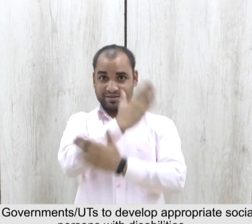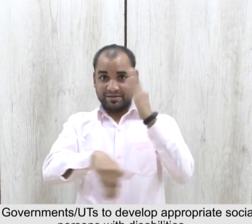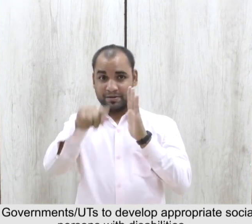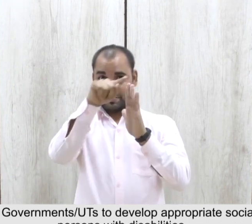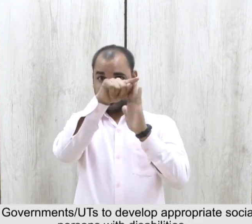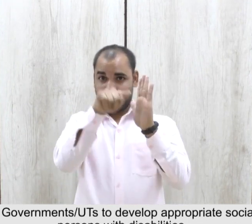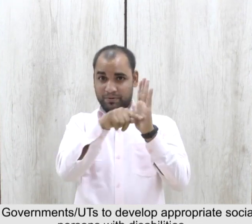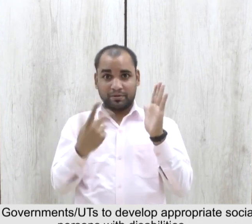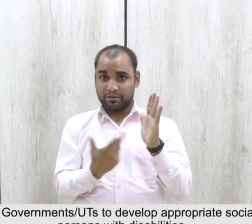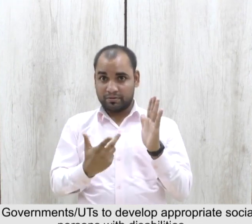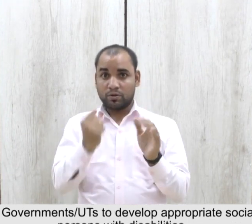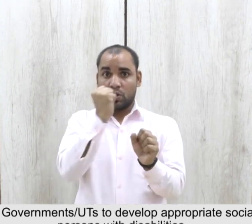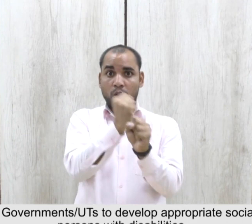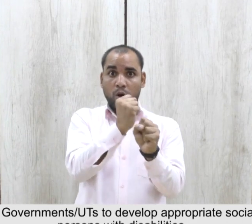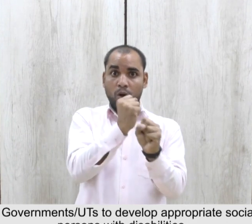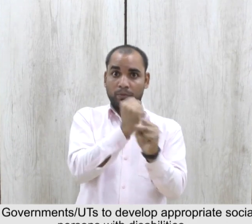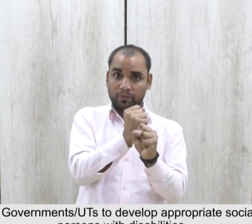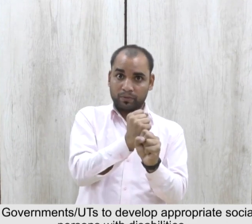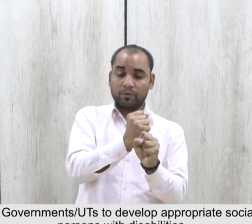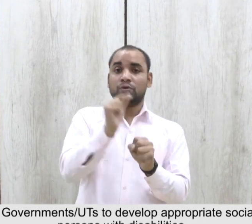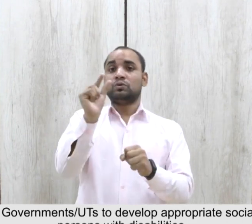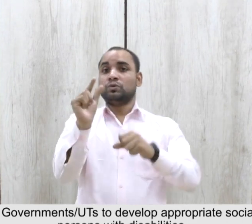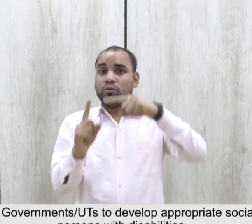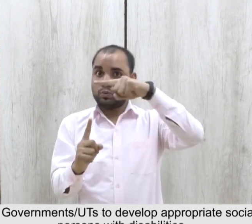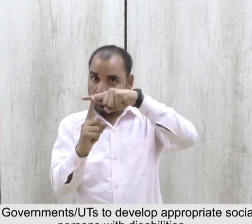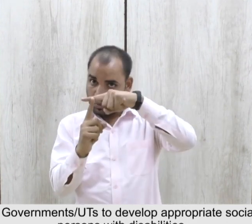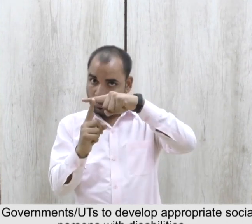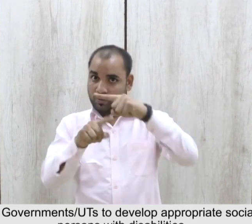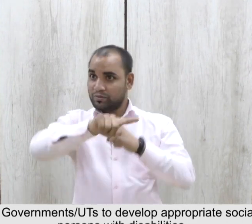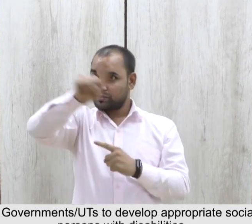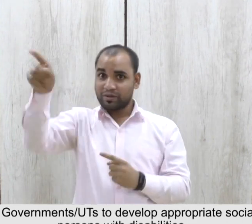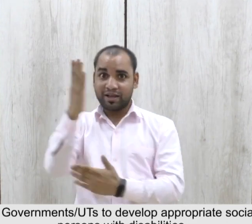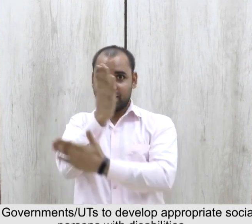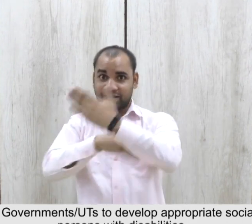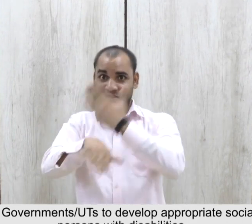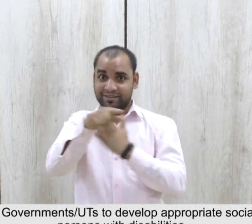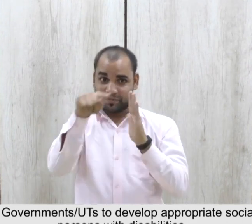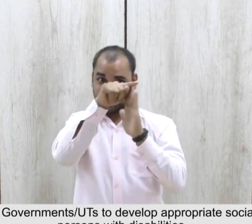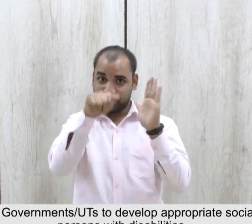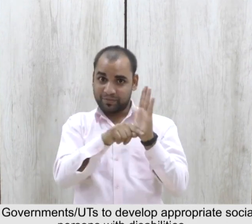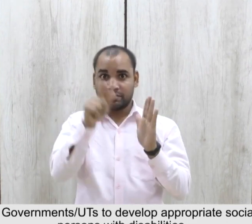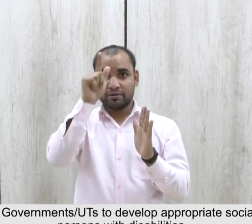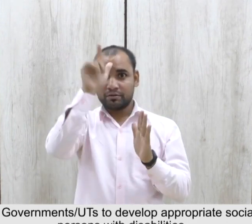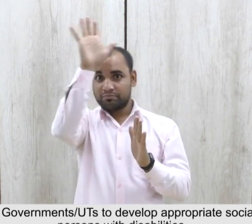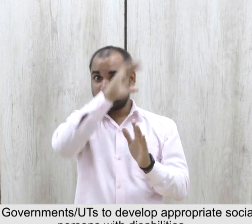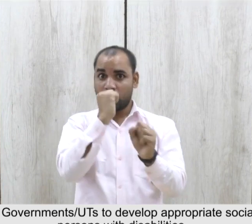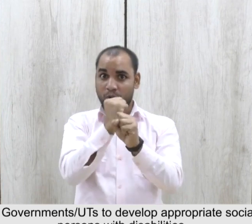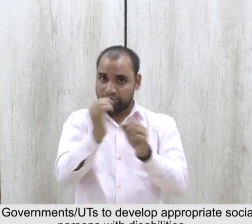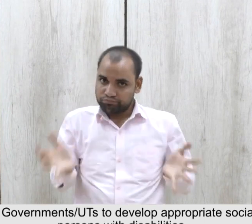Encouraging state governments, union territories to develop appropriate social security policy for persons with disabilities.